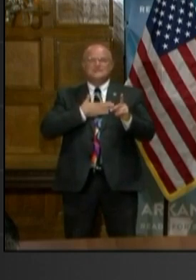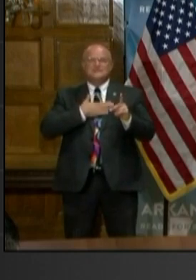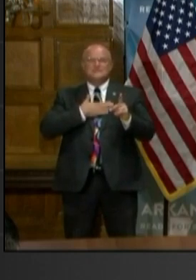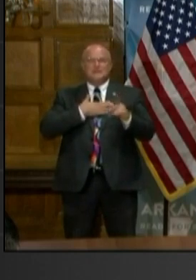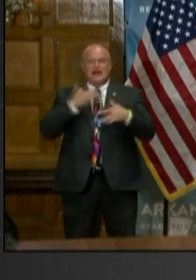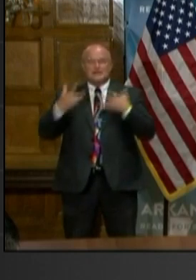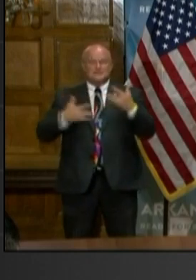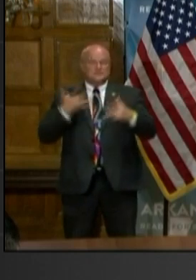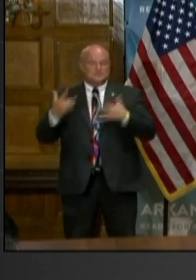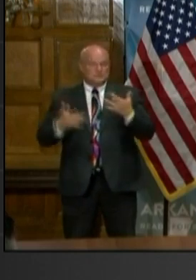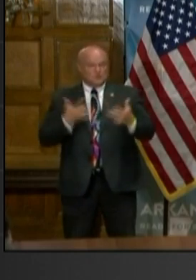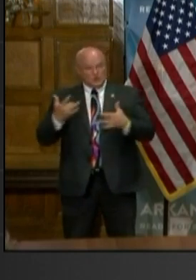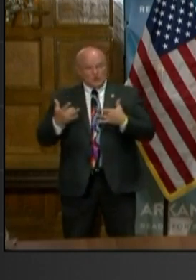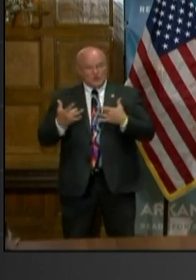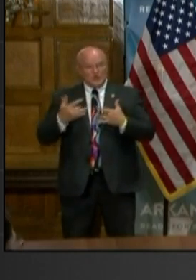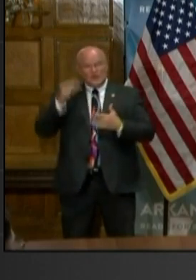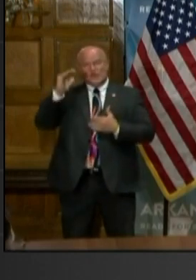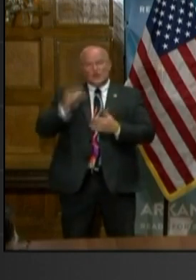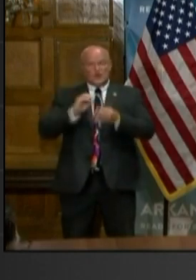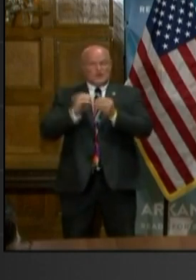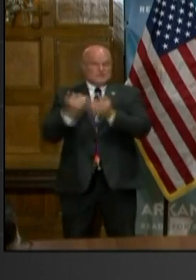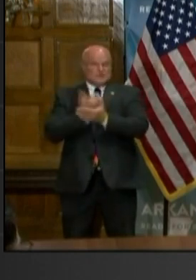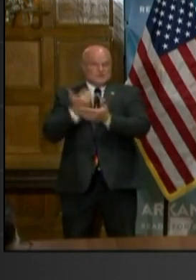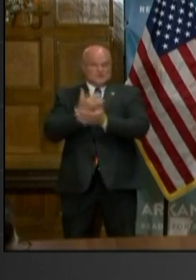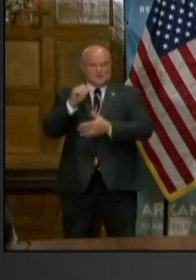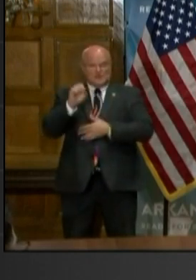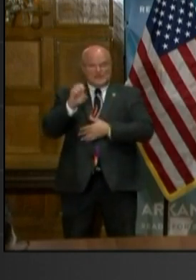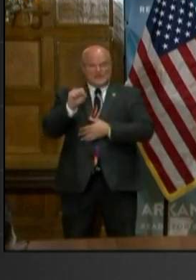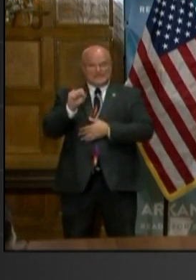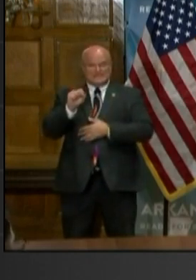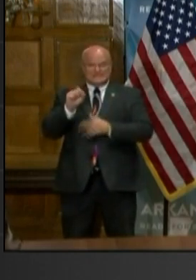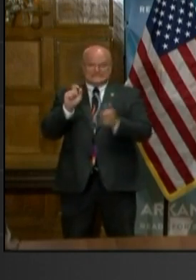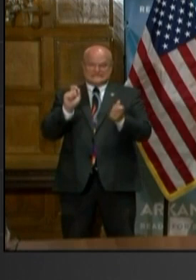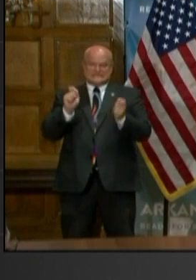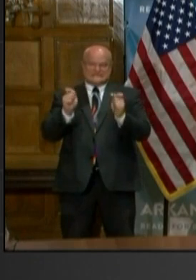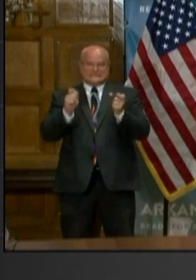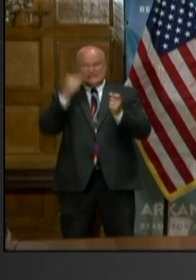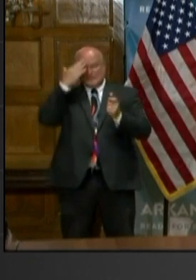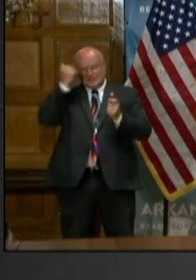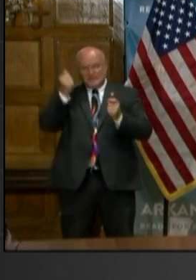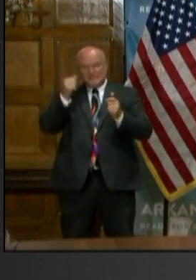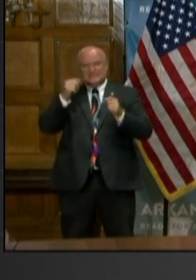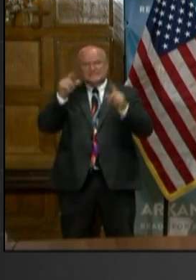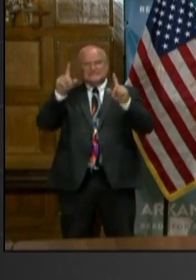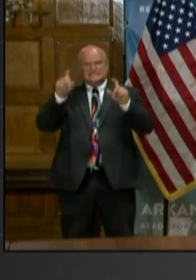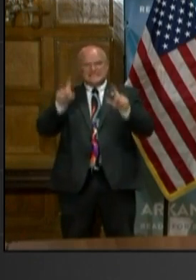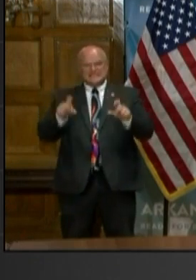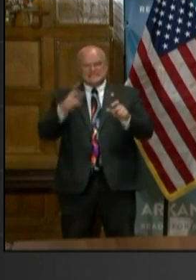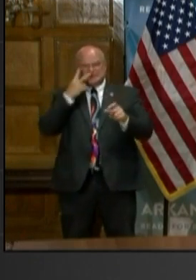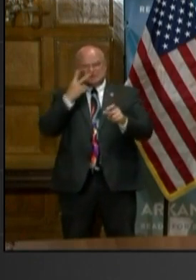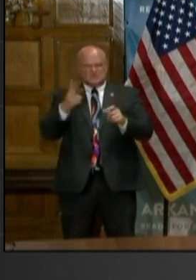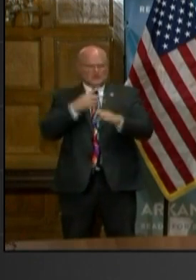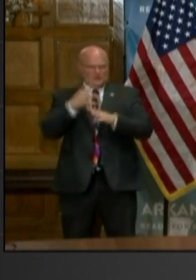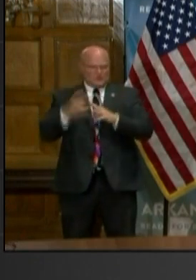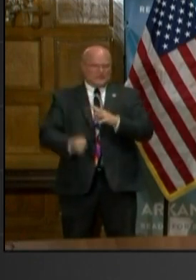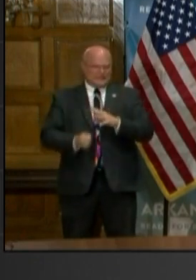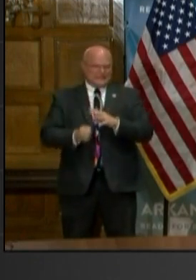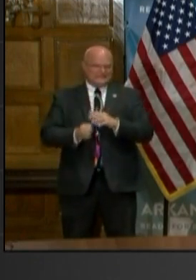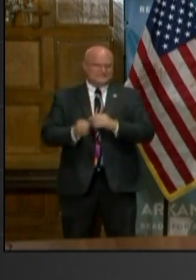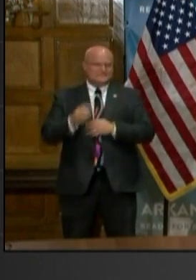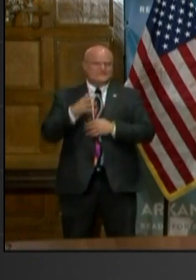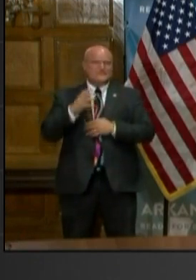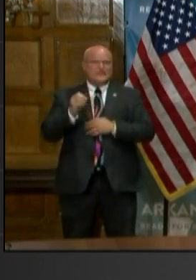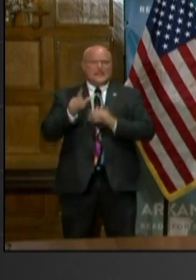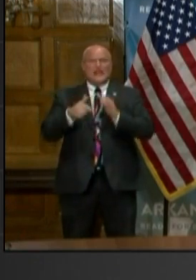My joy of our lower number of new cases is modified due to the decreased testing that we saw over the weekend.